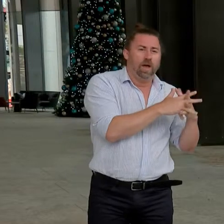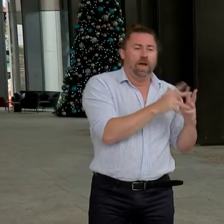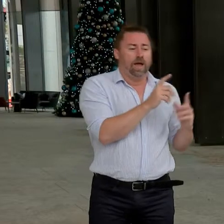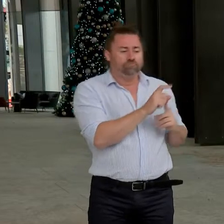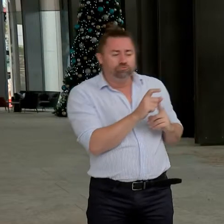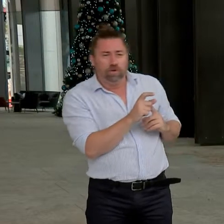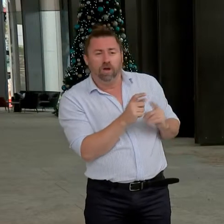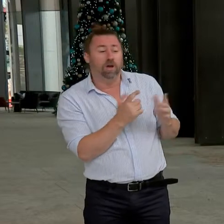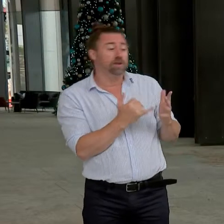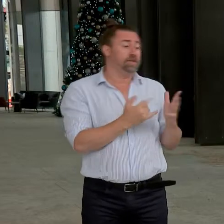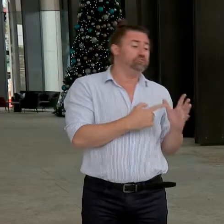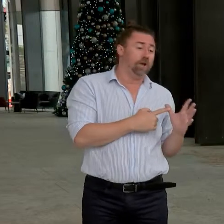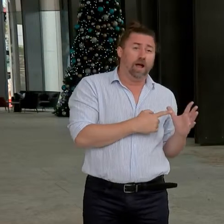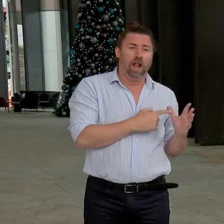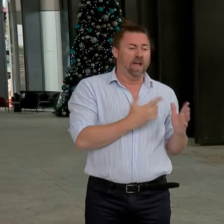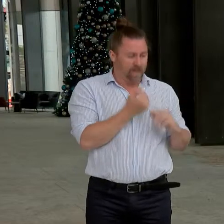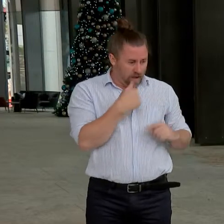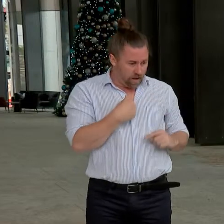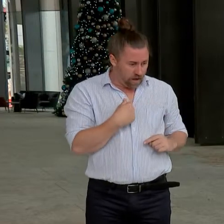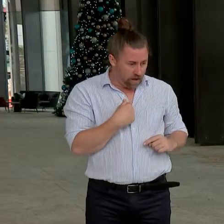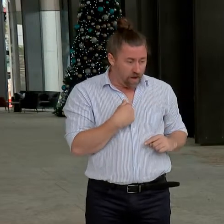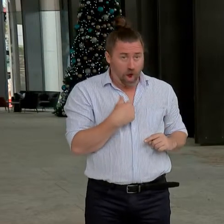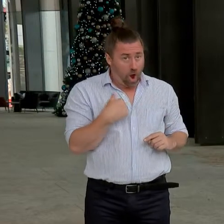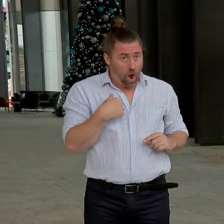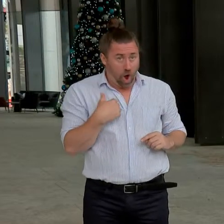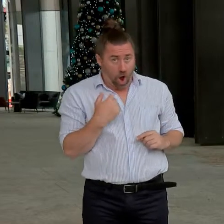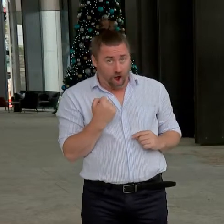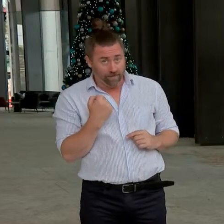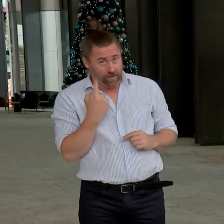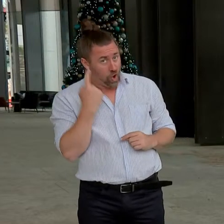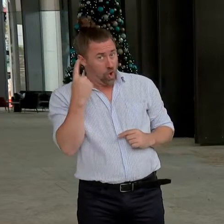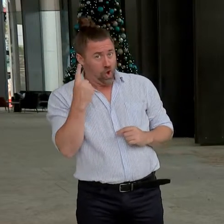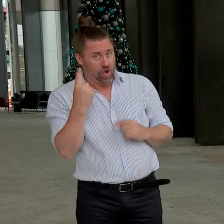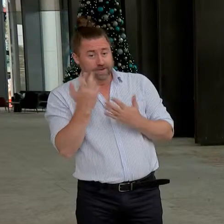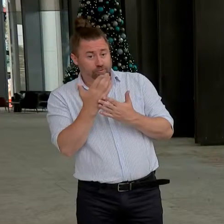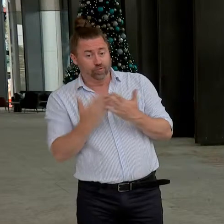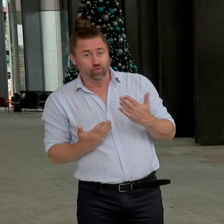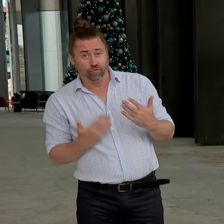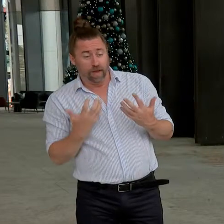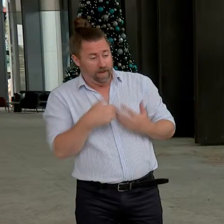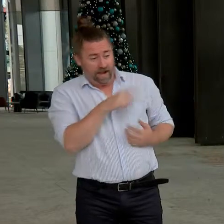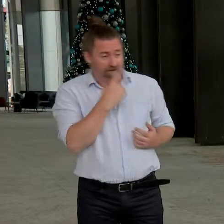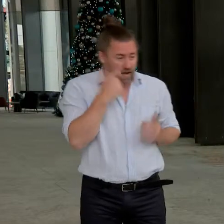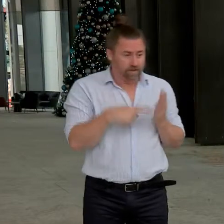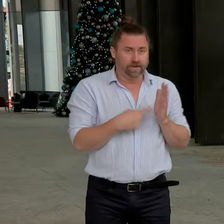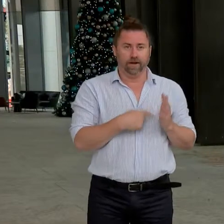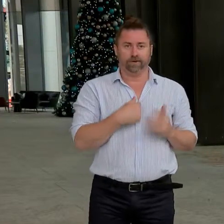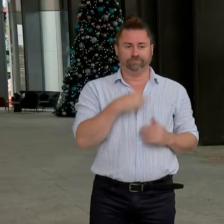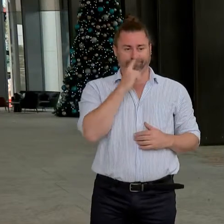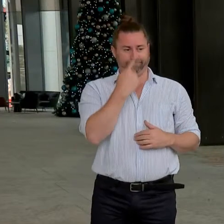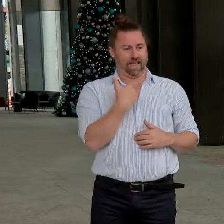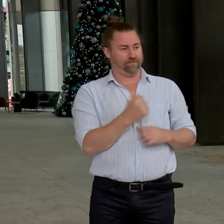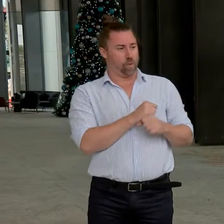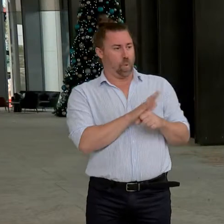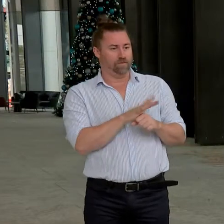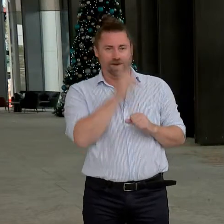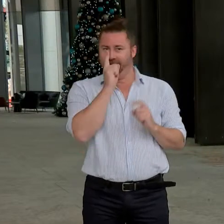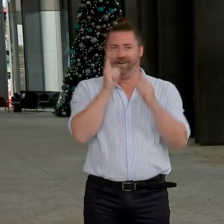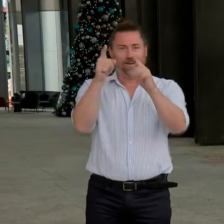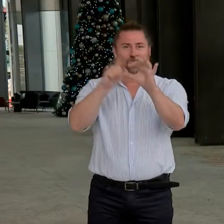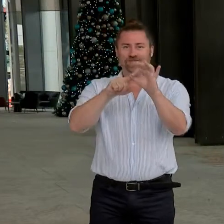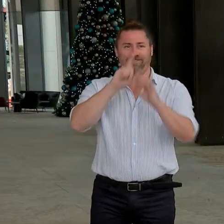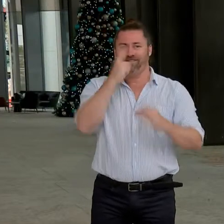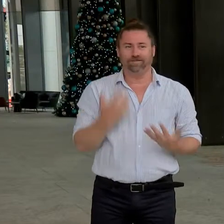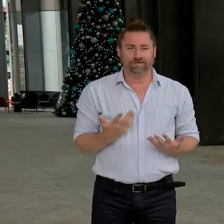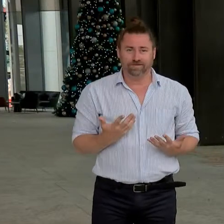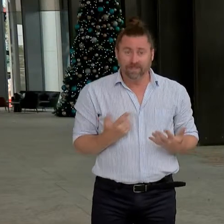because of that, and I'm aware of some examples. So it is really important that pre-arrival test occurs. However, as the Premier has